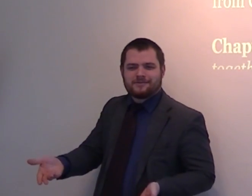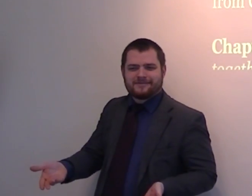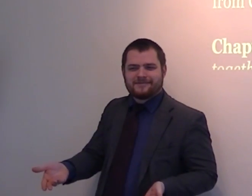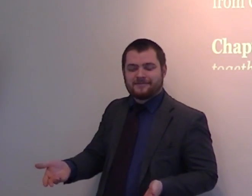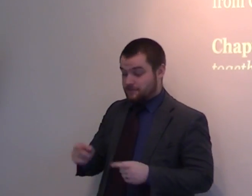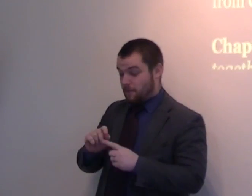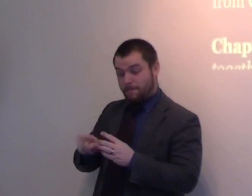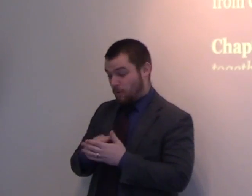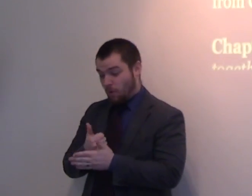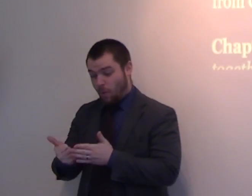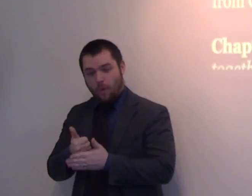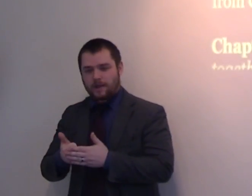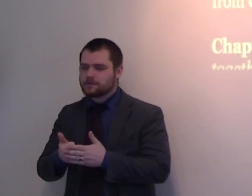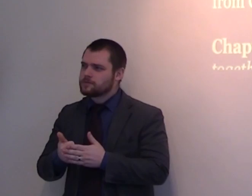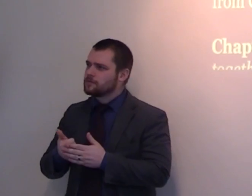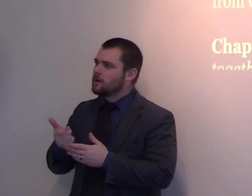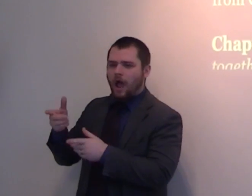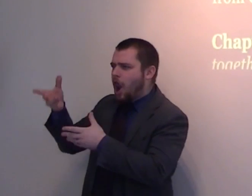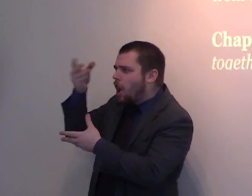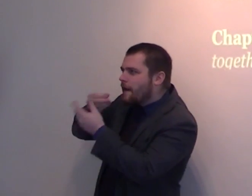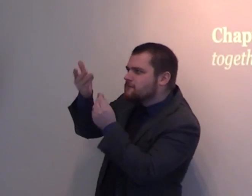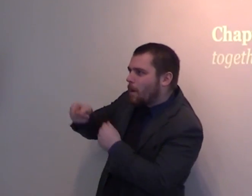Paul always learned from Christ.